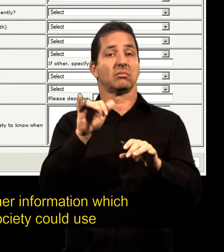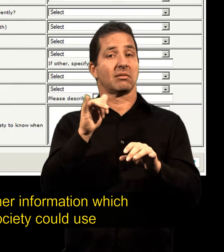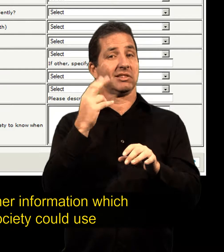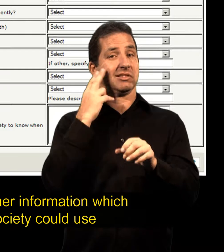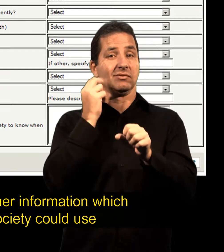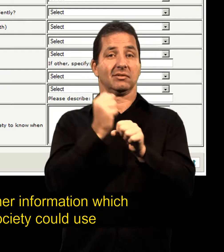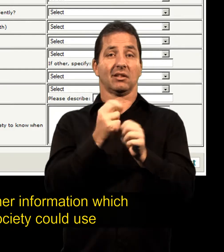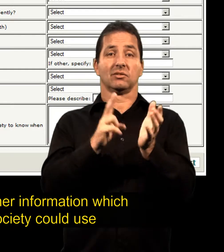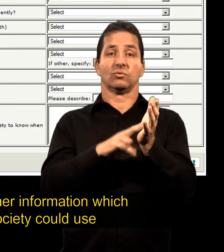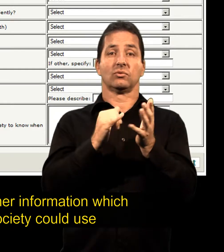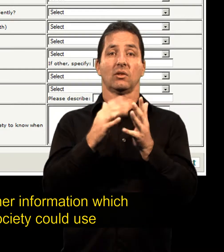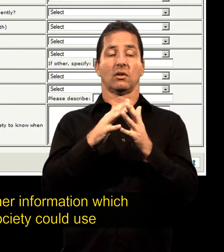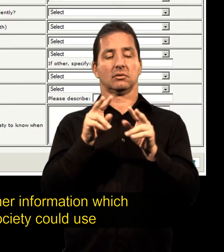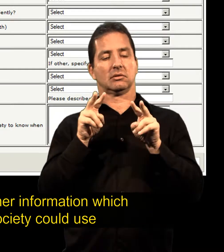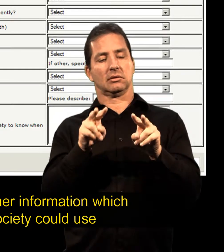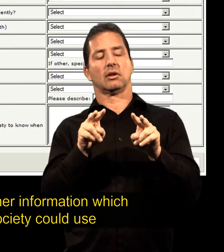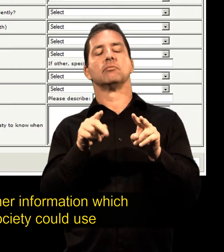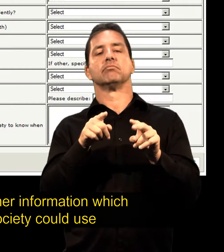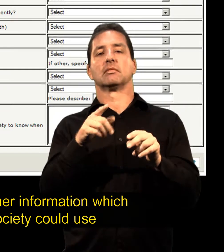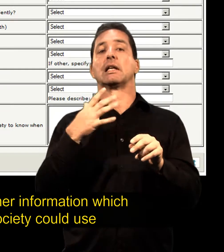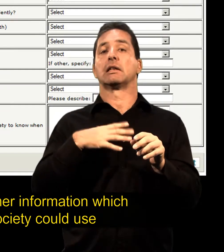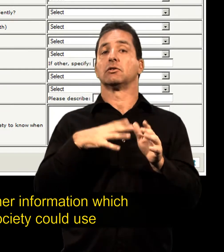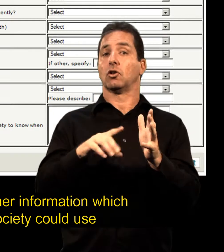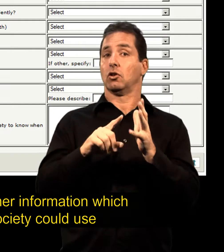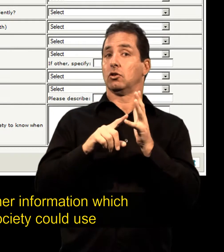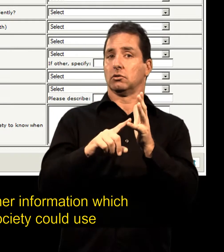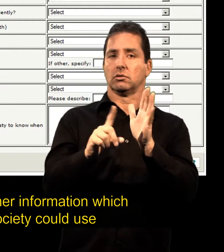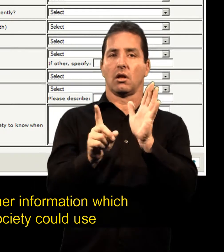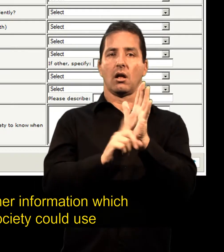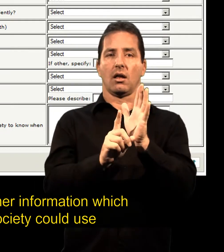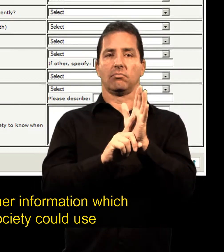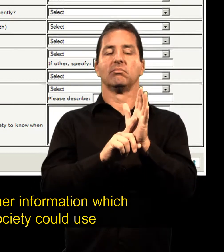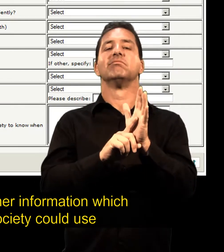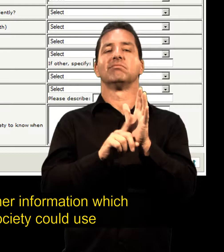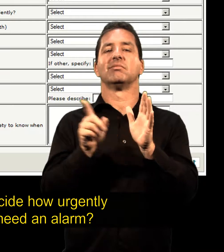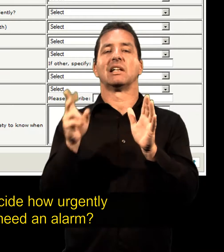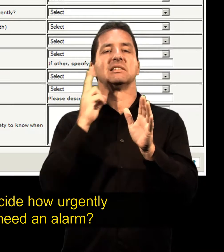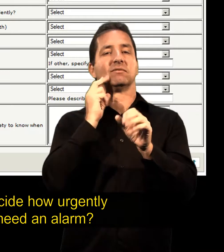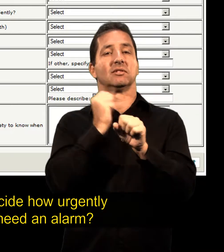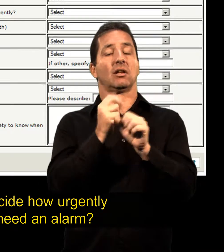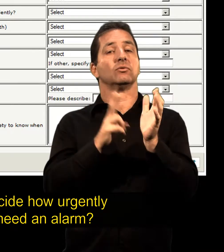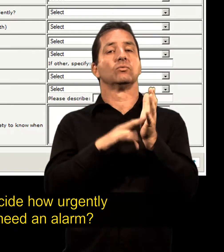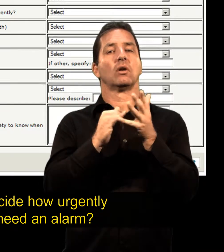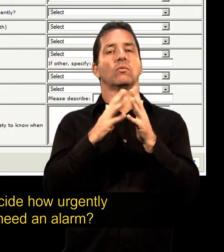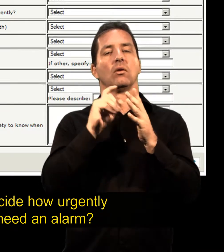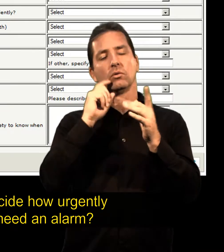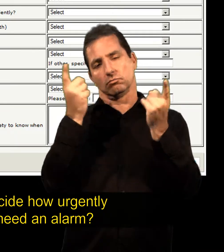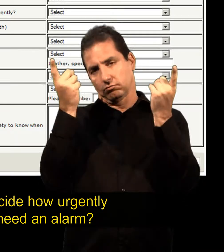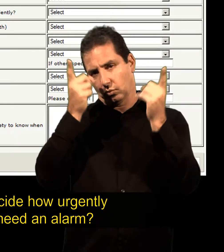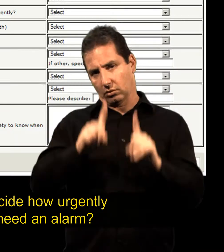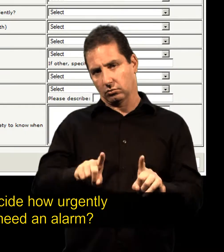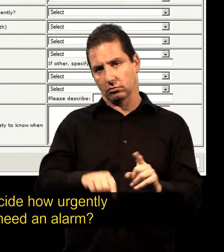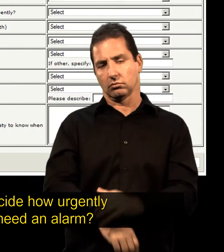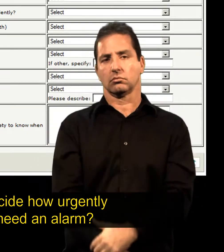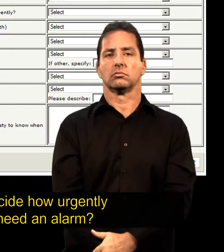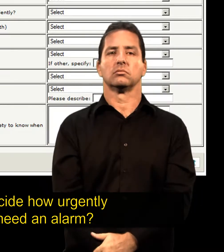Is there any further information which the Deaf Society could use to help us decide how urgently you might need an